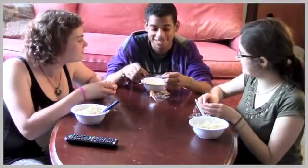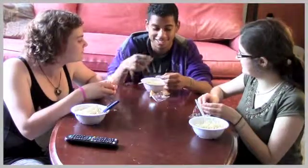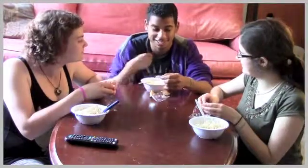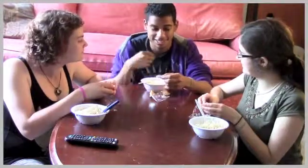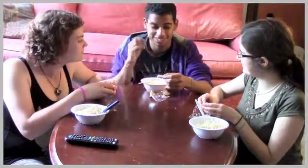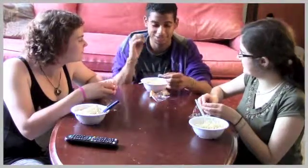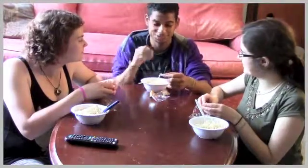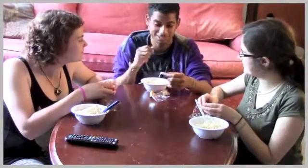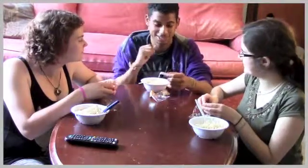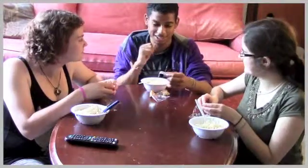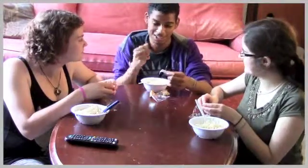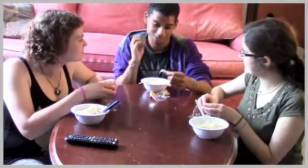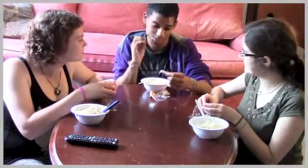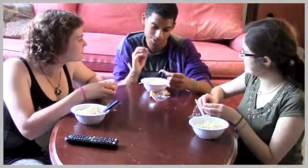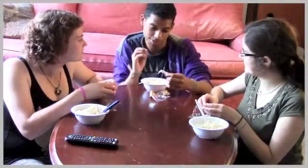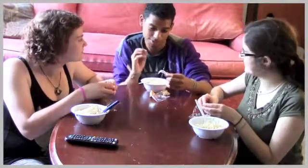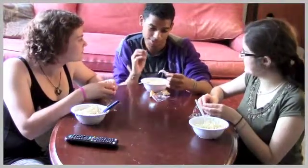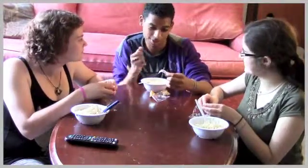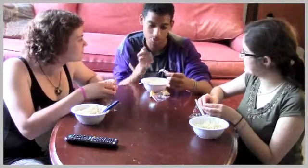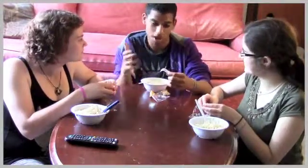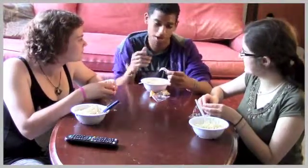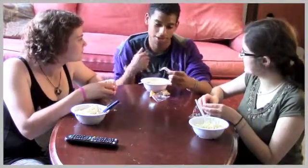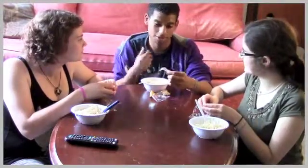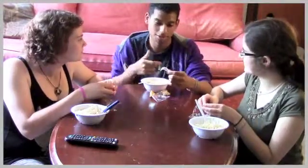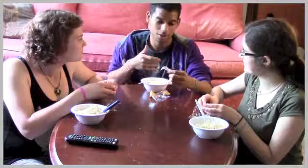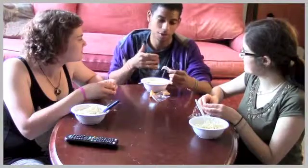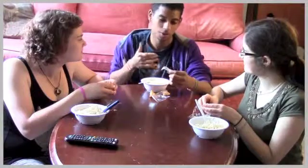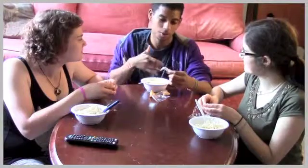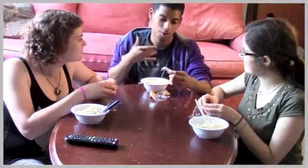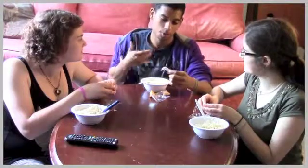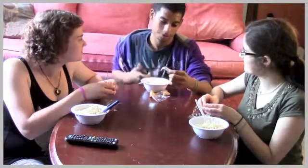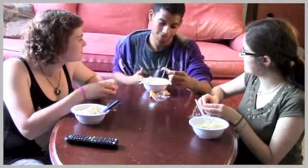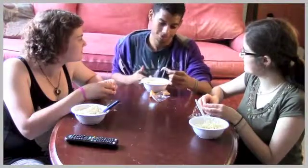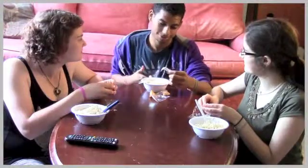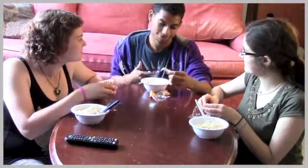It says, without heart, you have nothing.